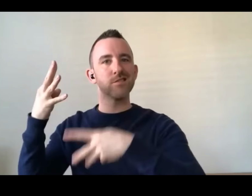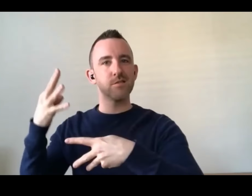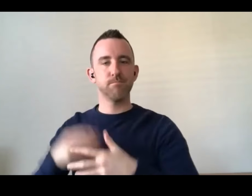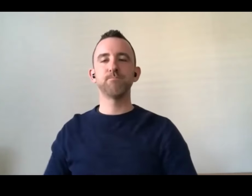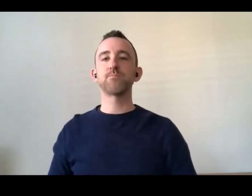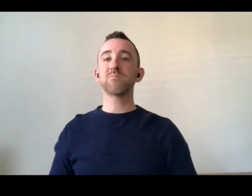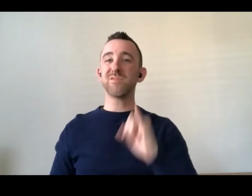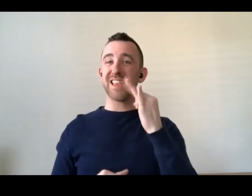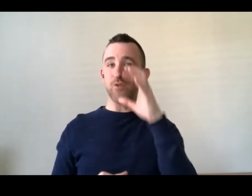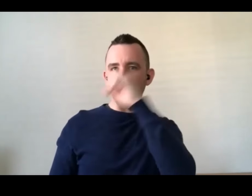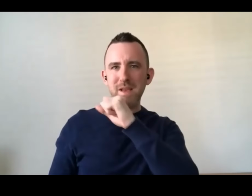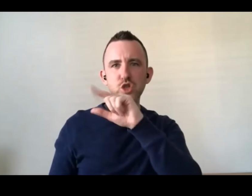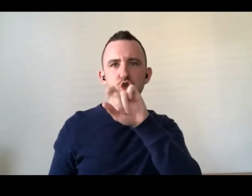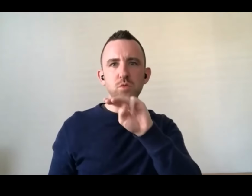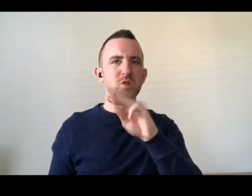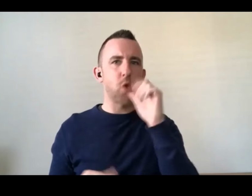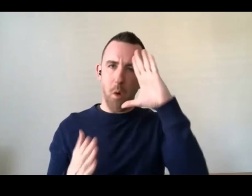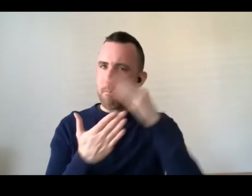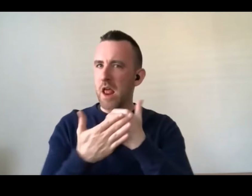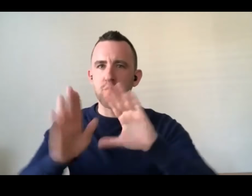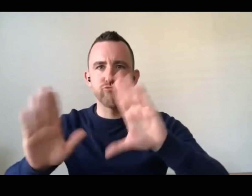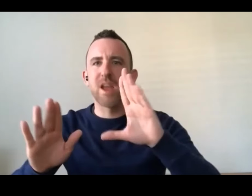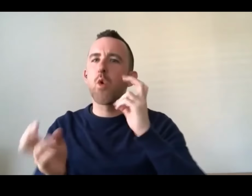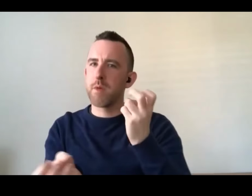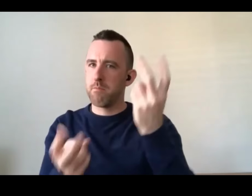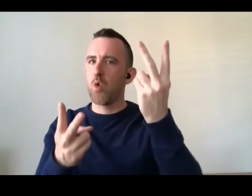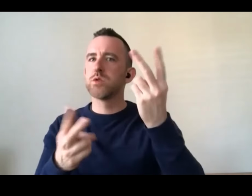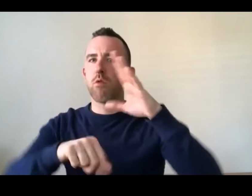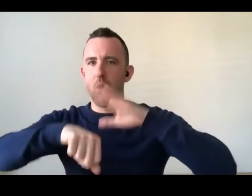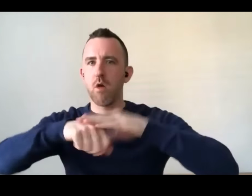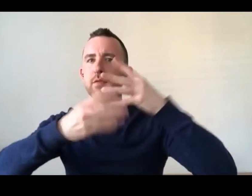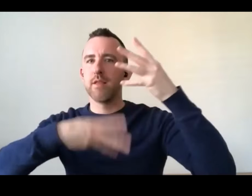If you miss a Zoom, don't panic because it'll be posted to the list, so you'll be able to watch it.